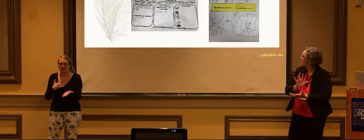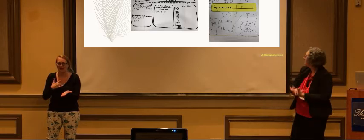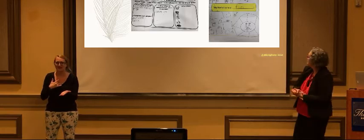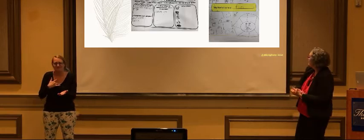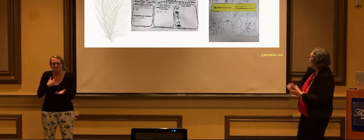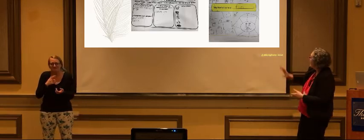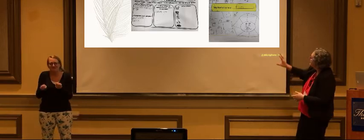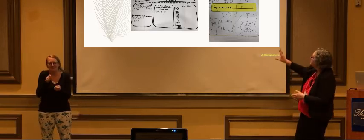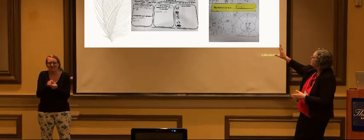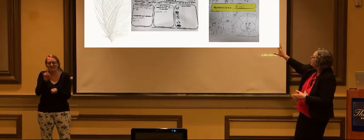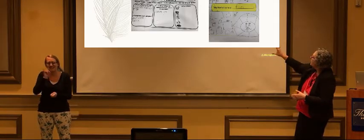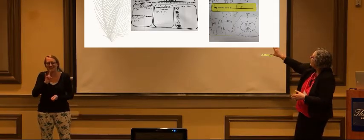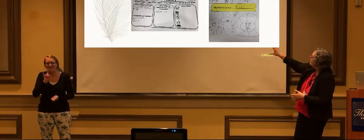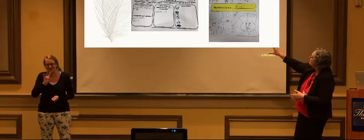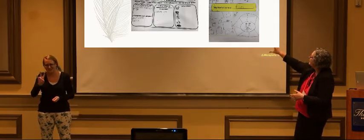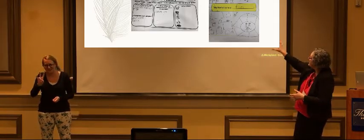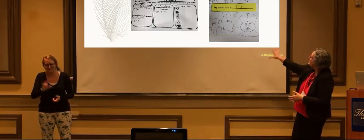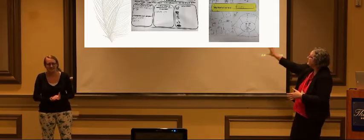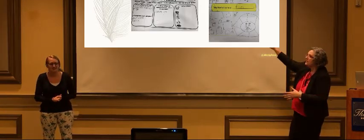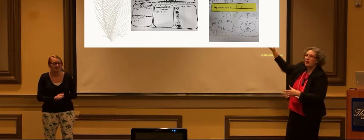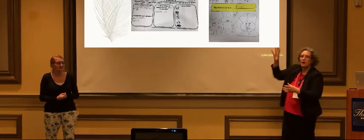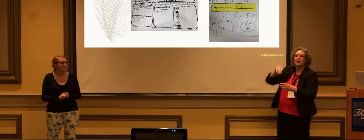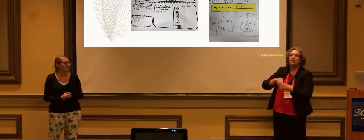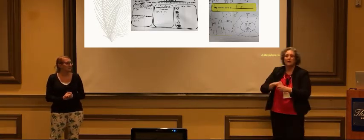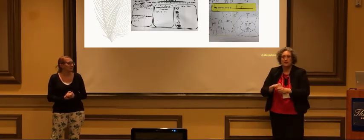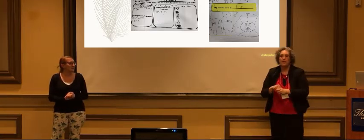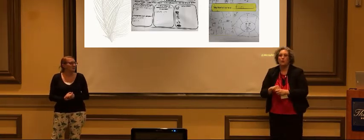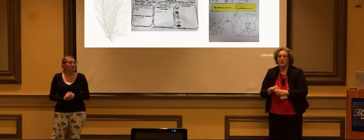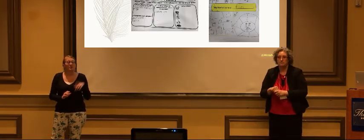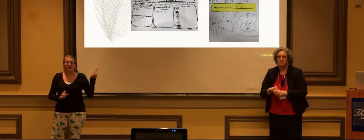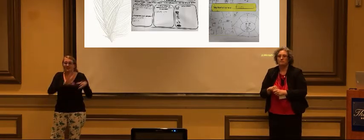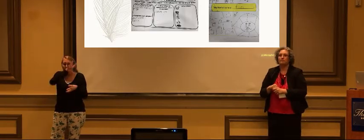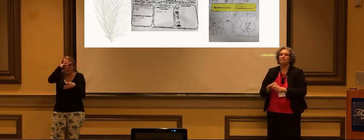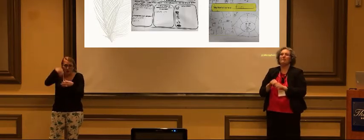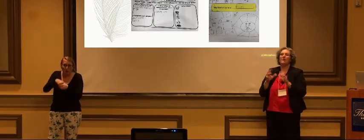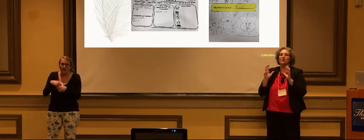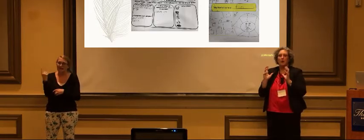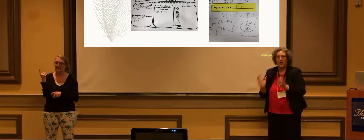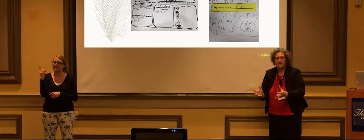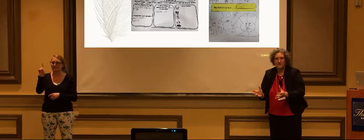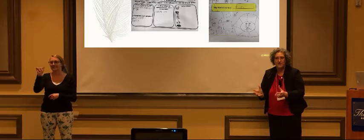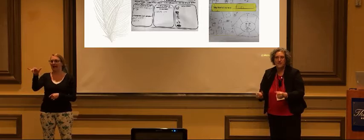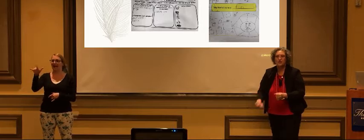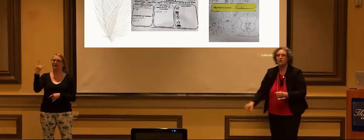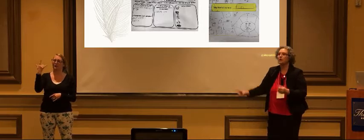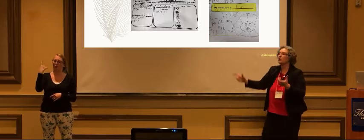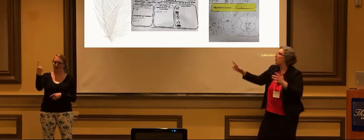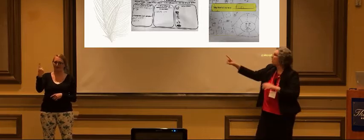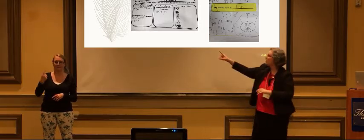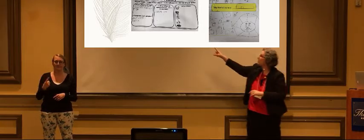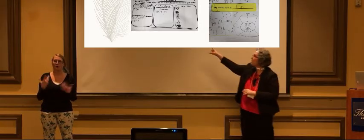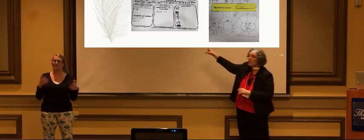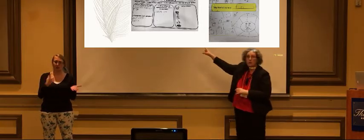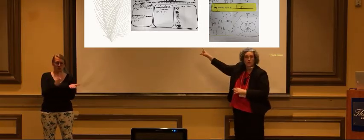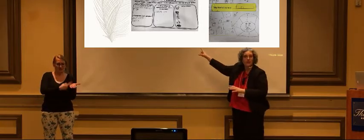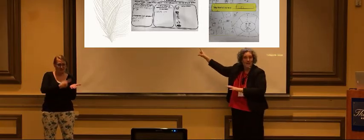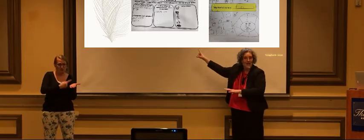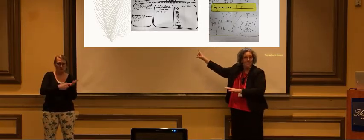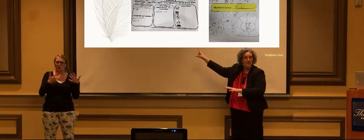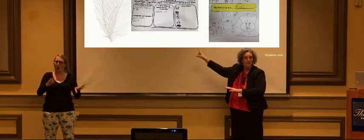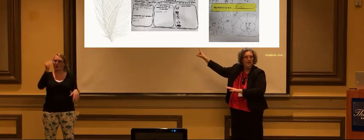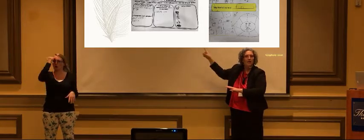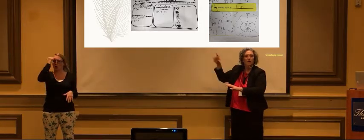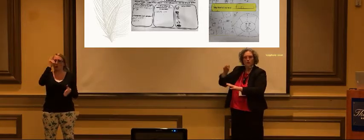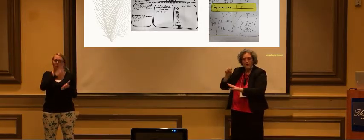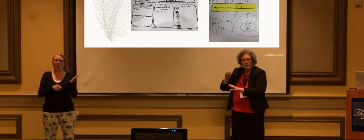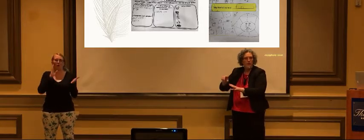7. So this is all included in day 1. So have a discussion. You already know what we're going to